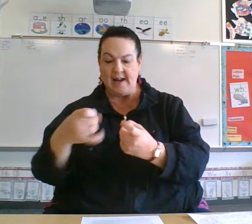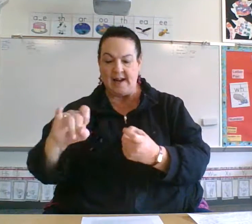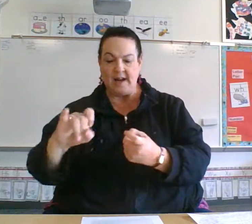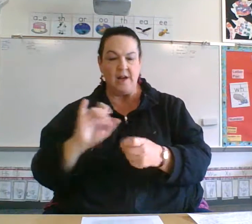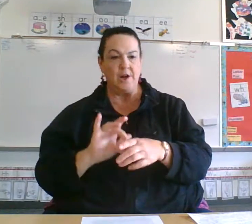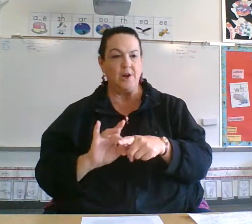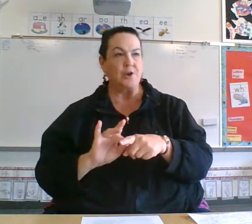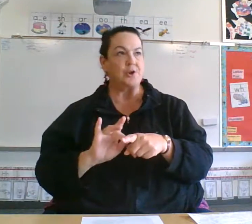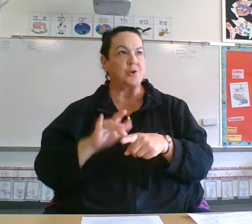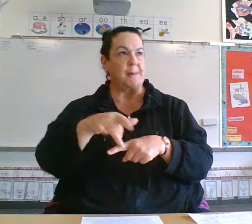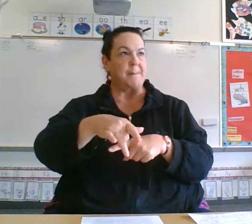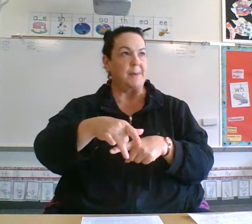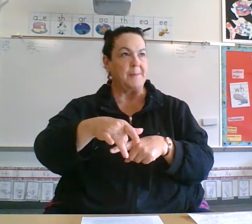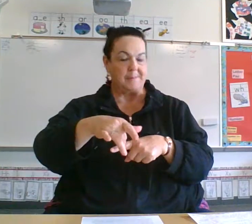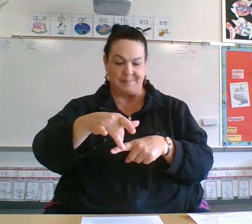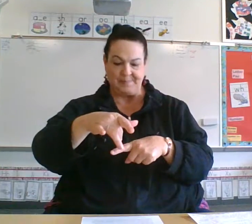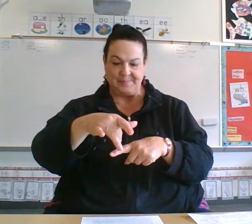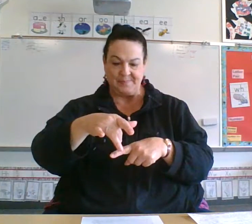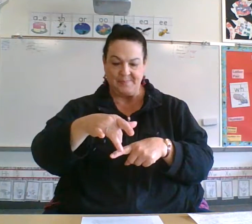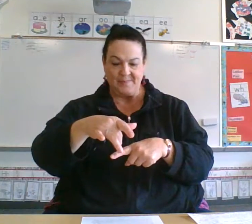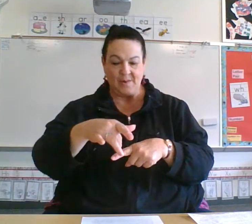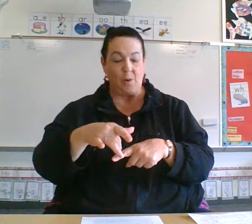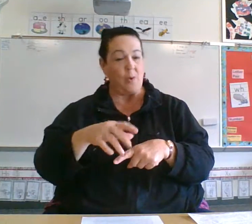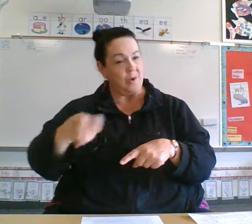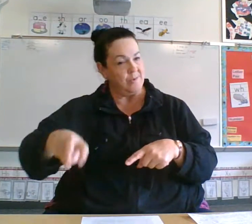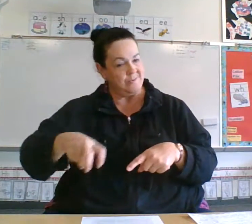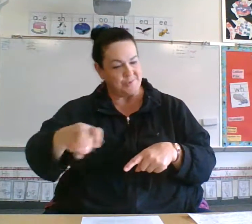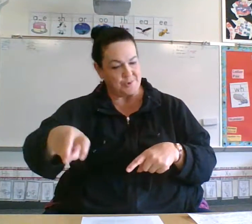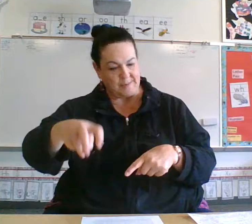skiing trip or trip